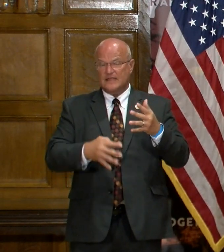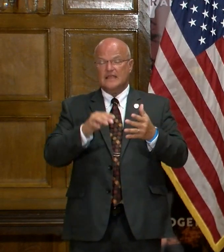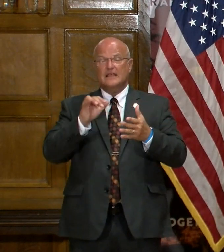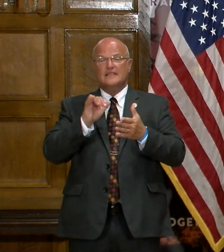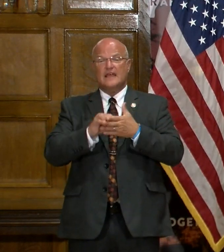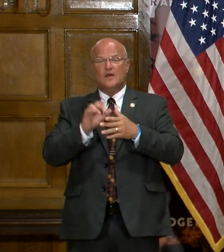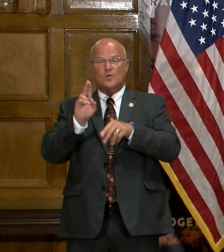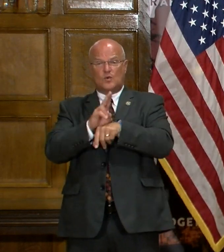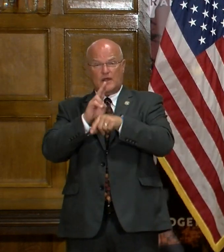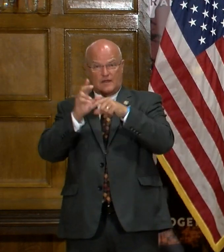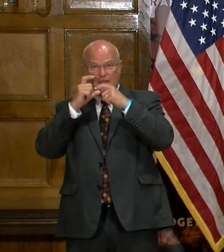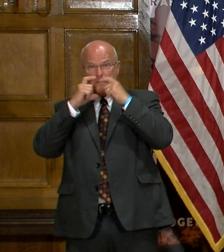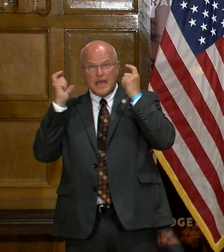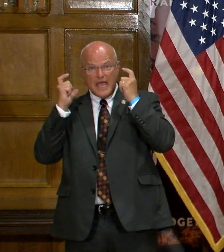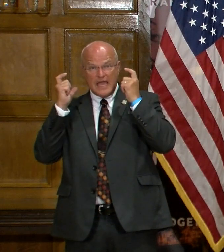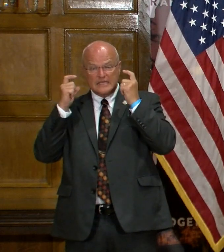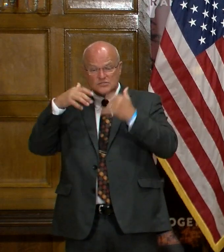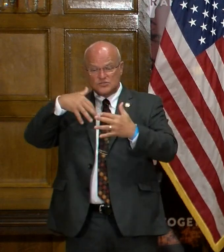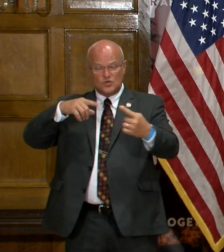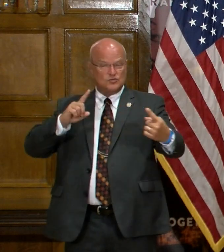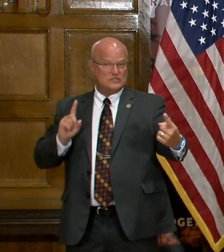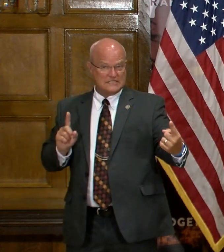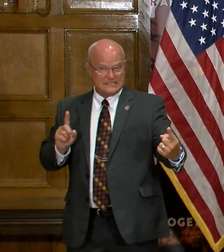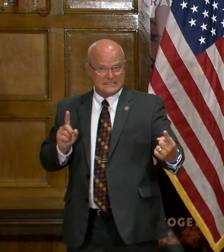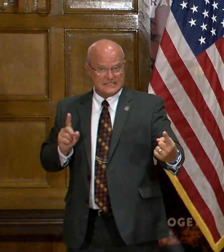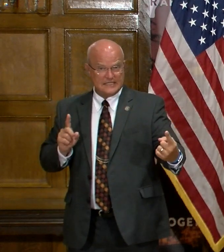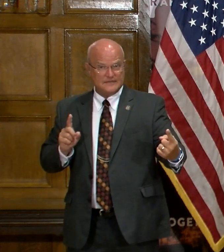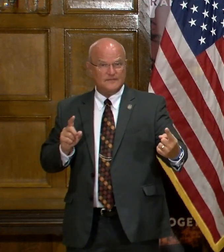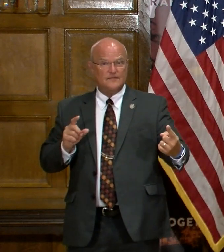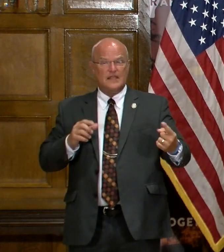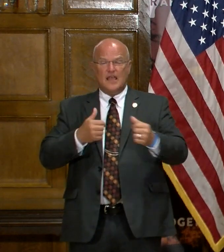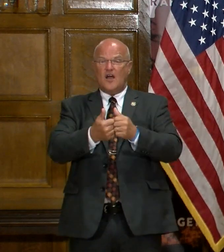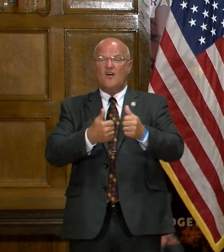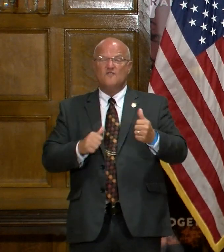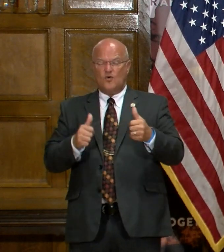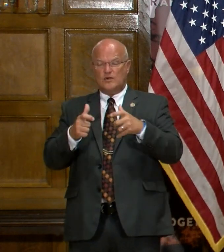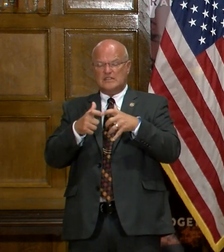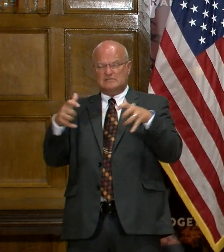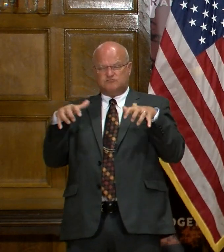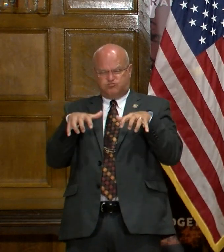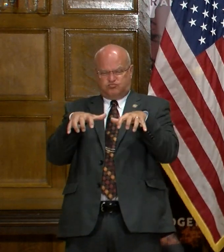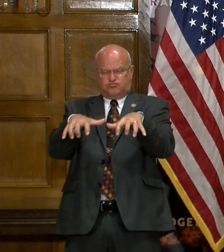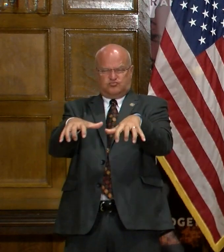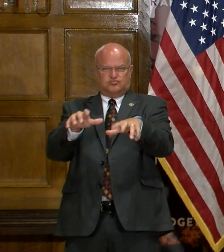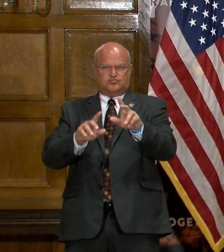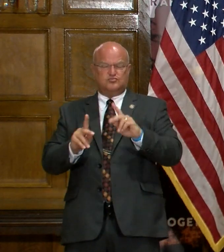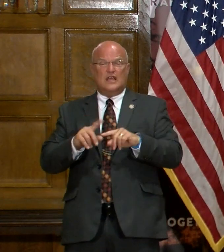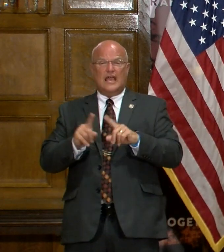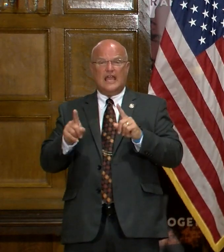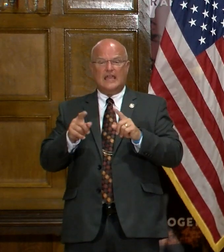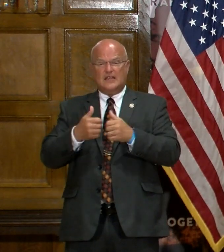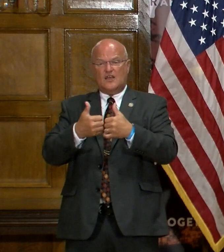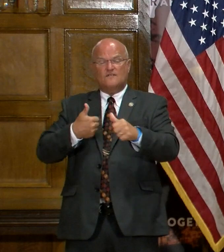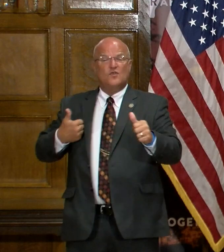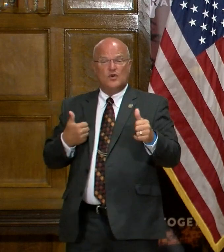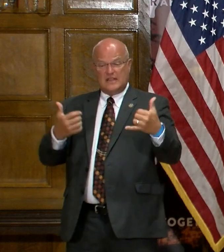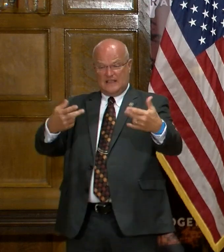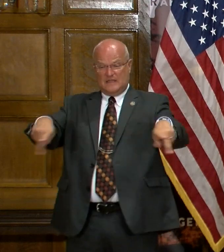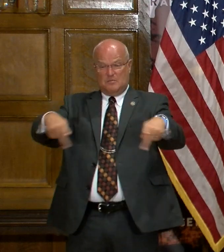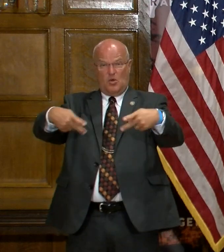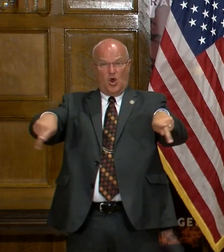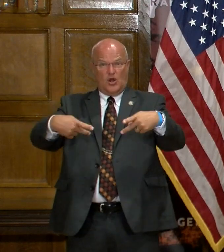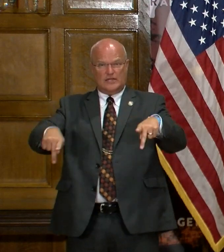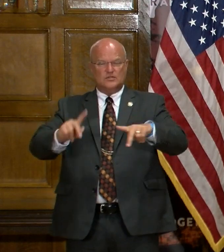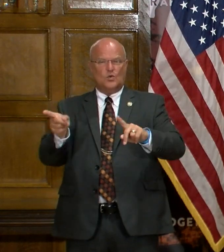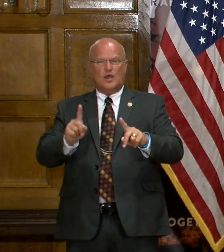be the wearing of the mask, it is social distancing, avoiding large crowds, and avoiding the parties where you're